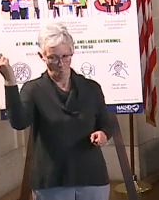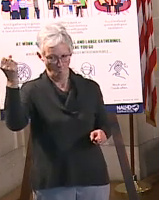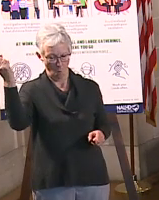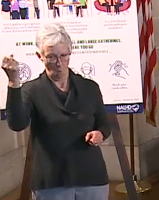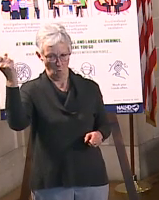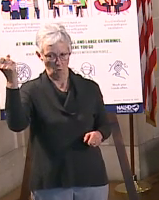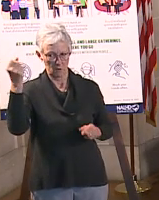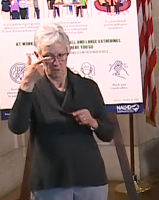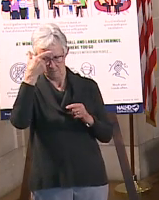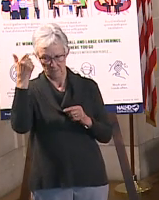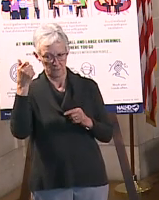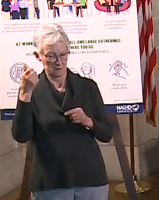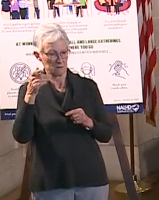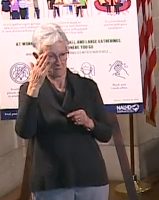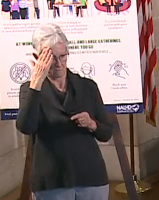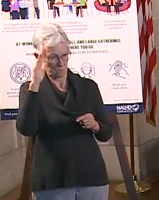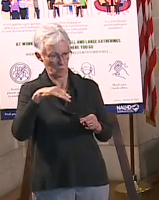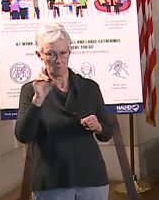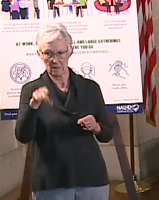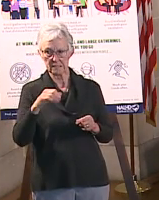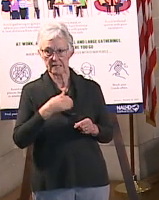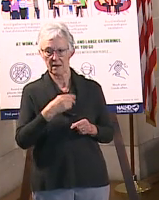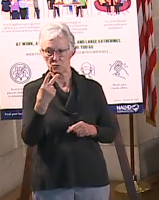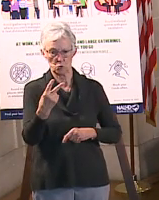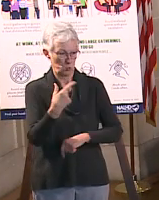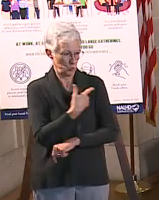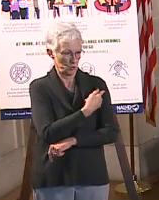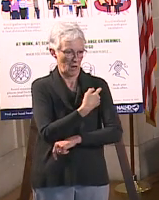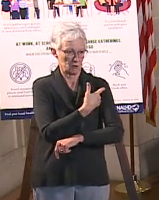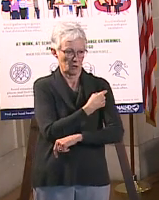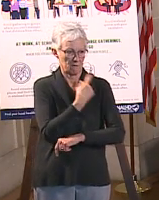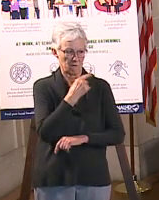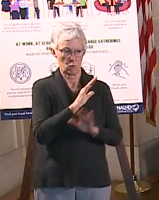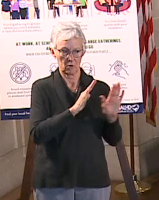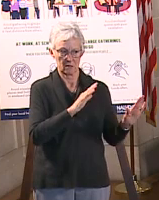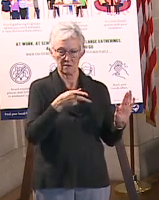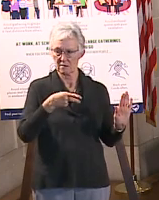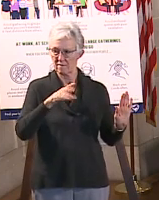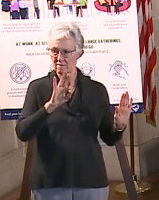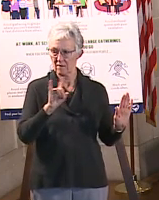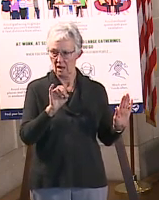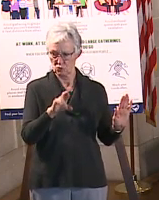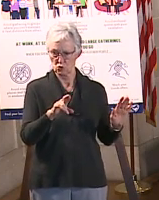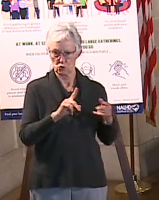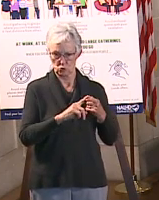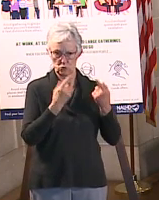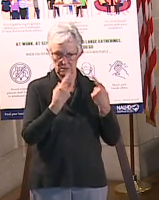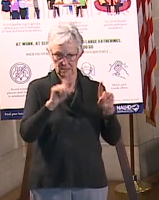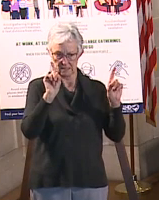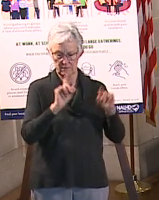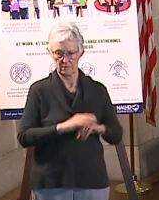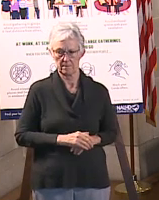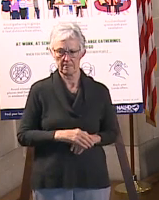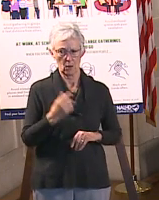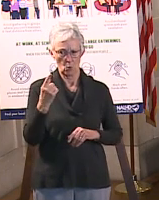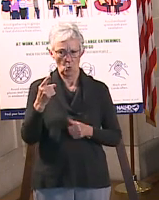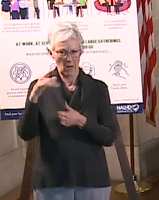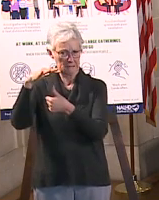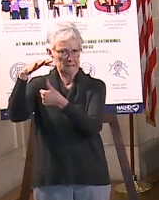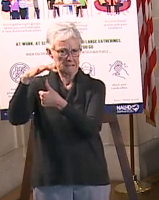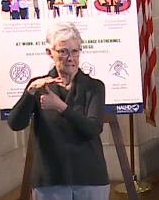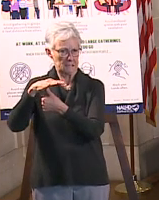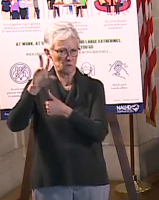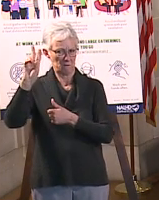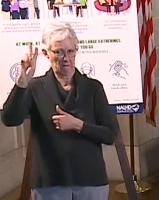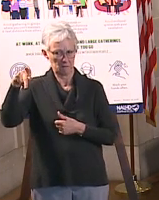effectiveness that Angie Ling was talking about. I think it was, one of the senior vice presidents at Pfizer